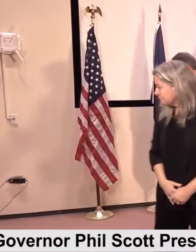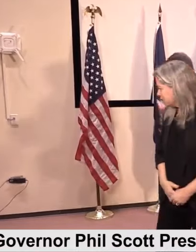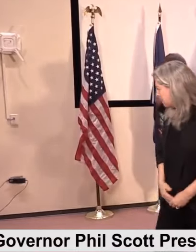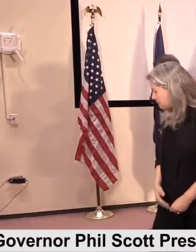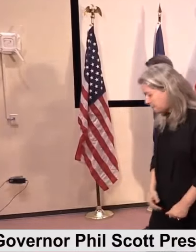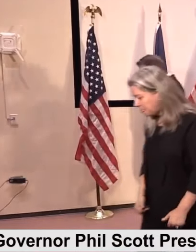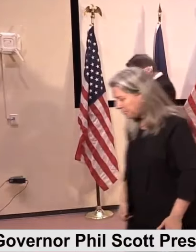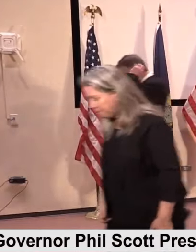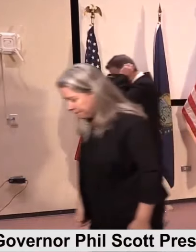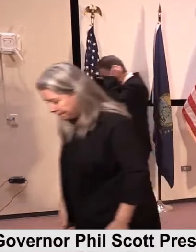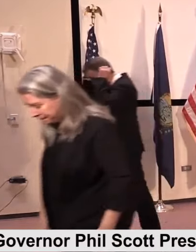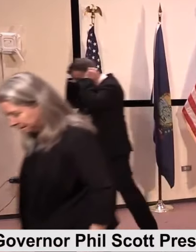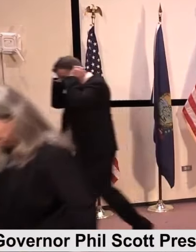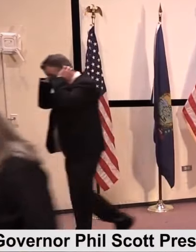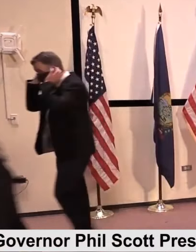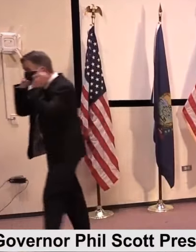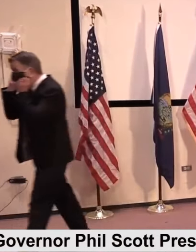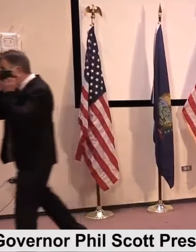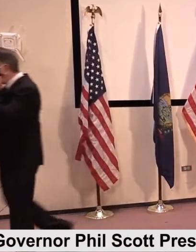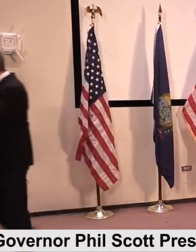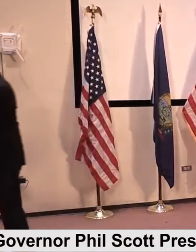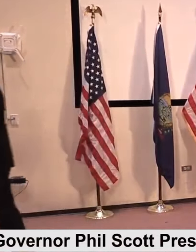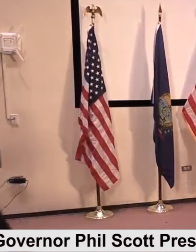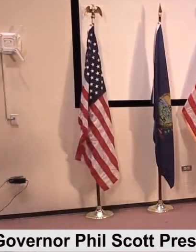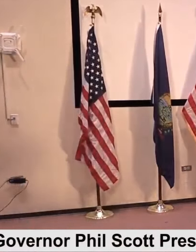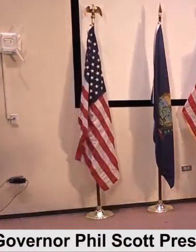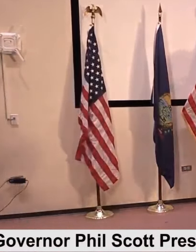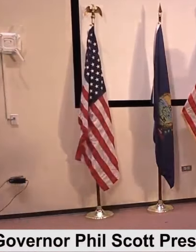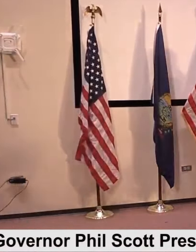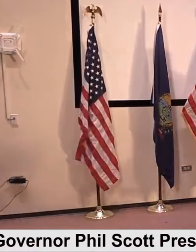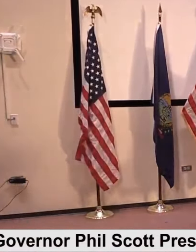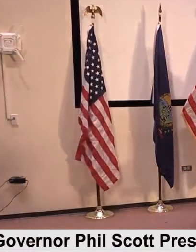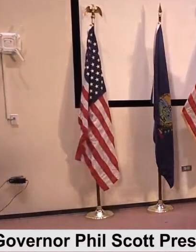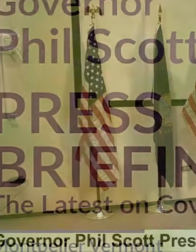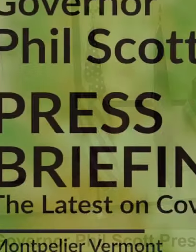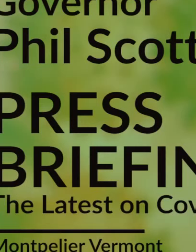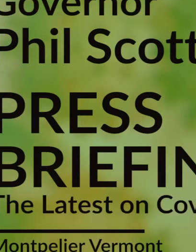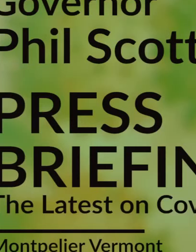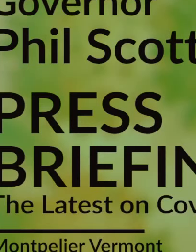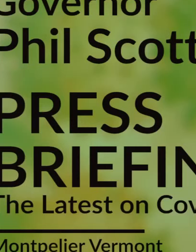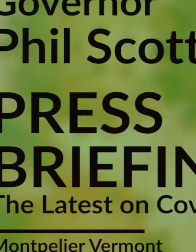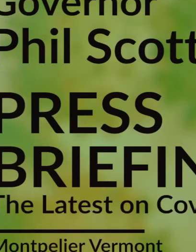Thank you very much. Just go to RSVP to Ethan so we know who's in the queue. Okay. And